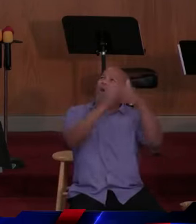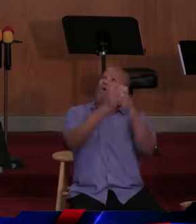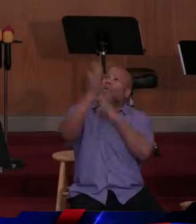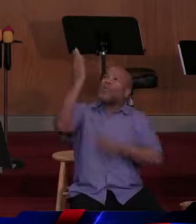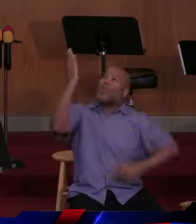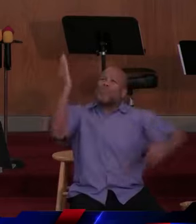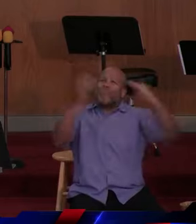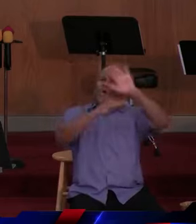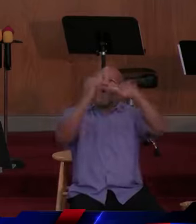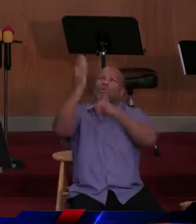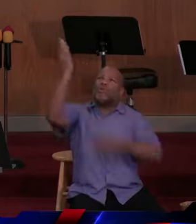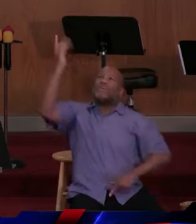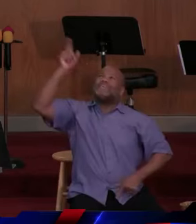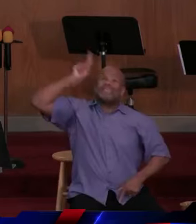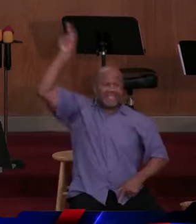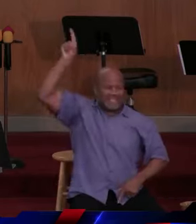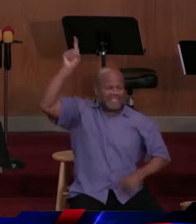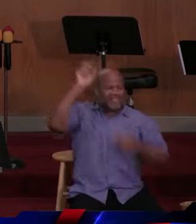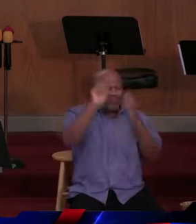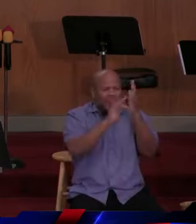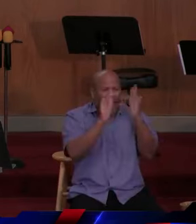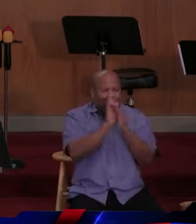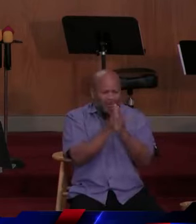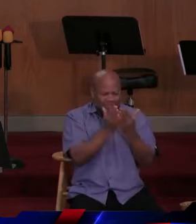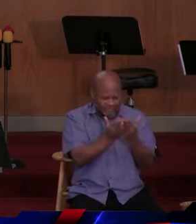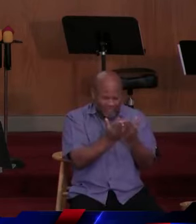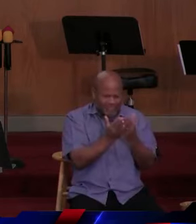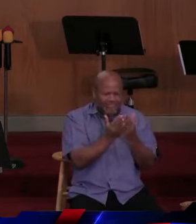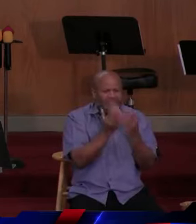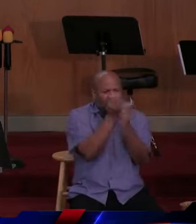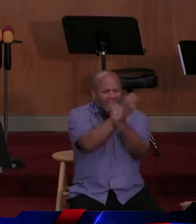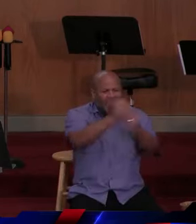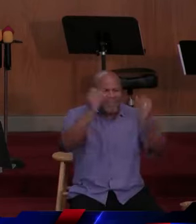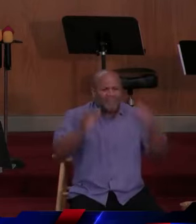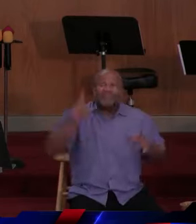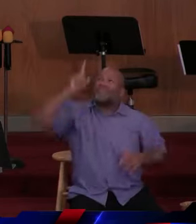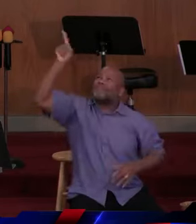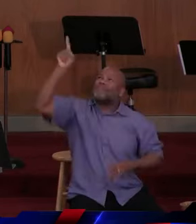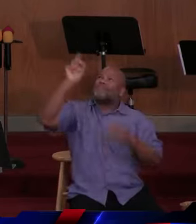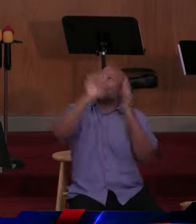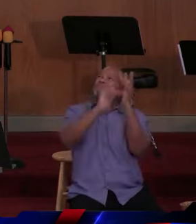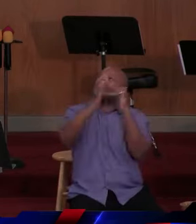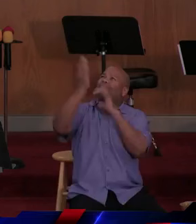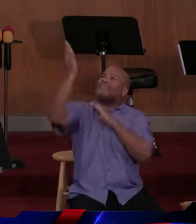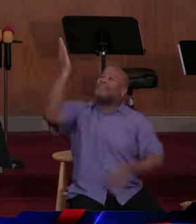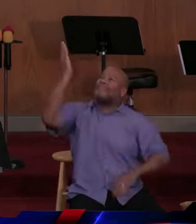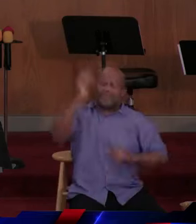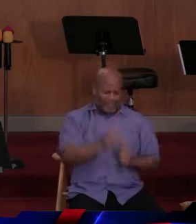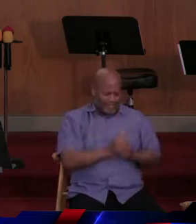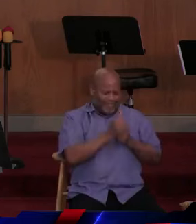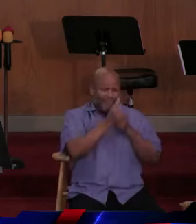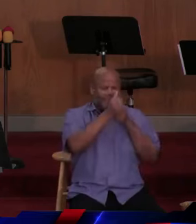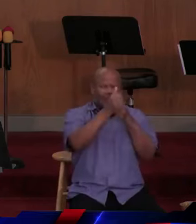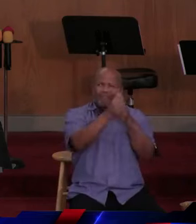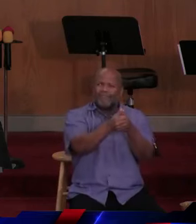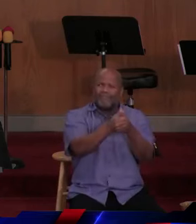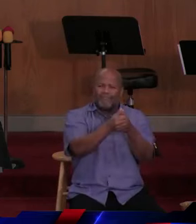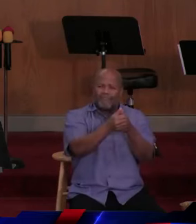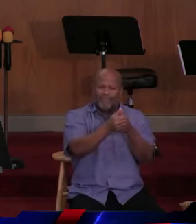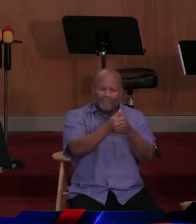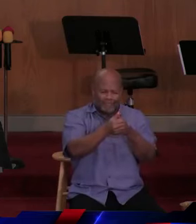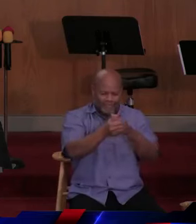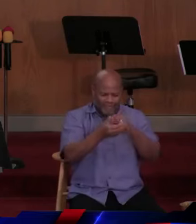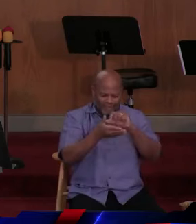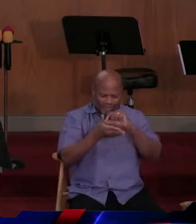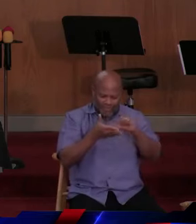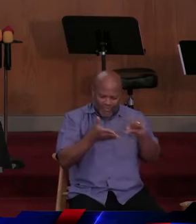Lords. He is the biblical Messiah. He is Jesus Christ according to the